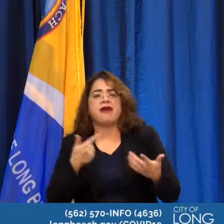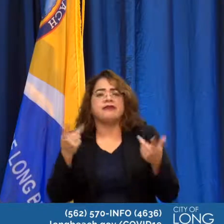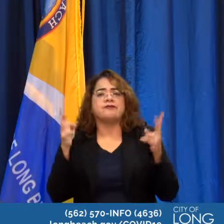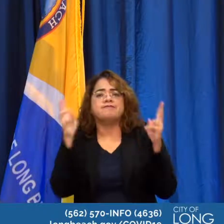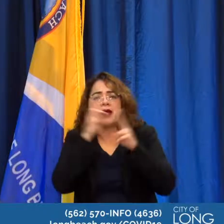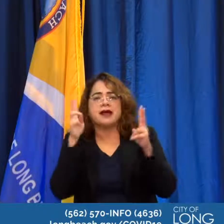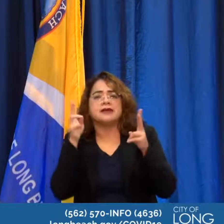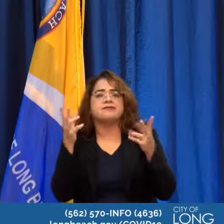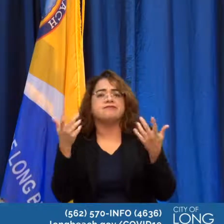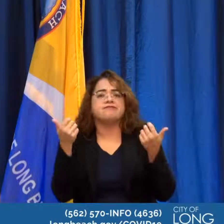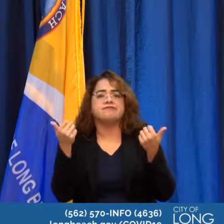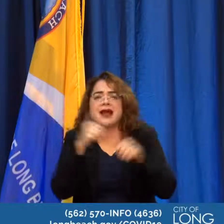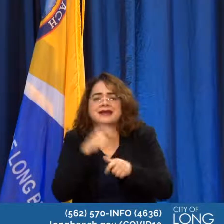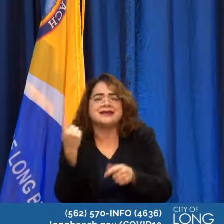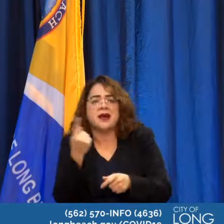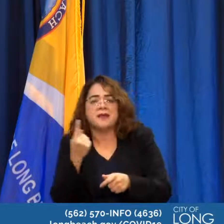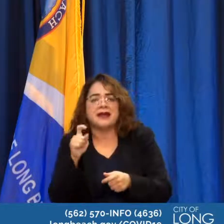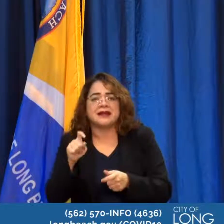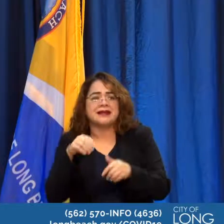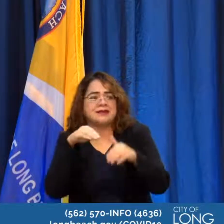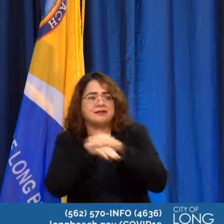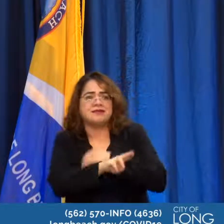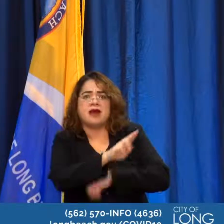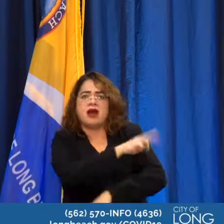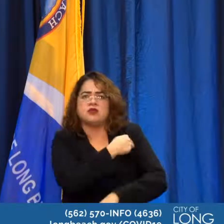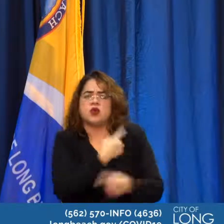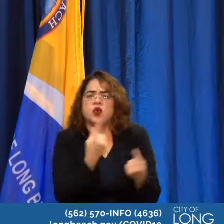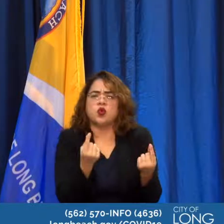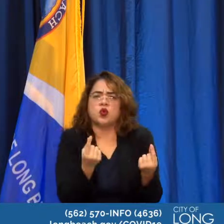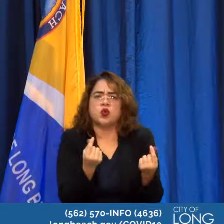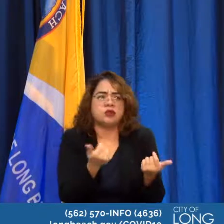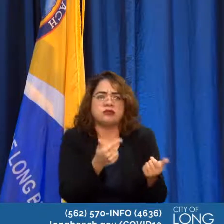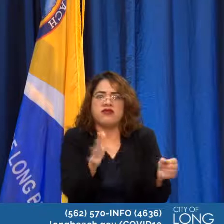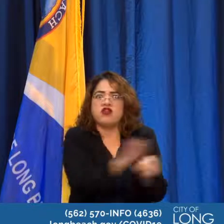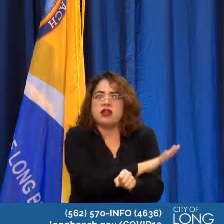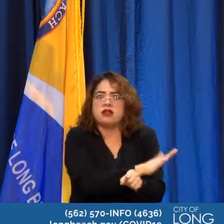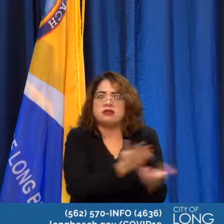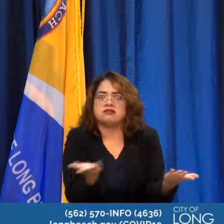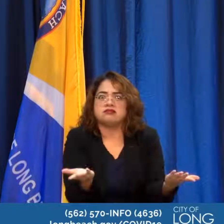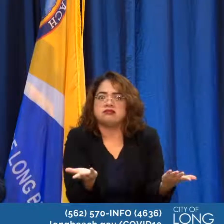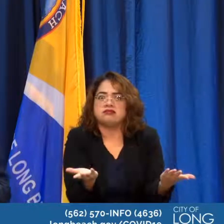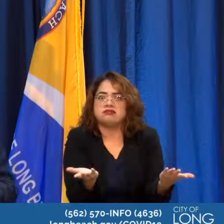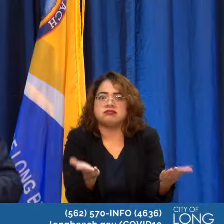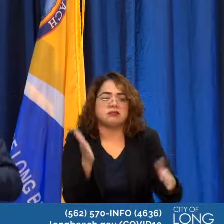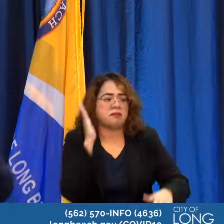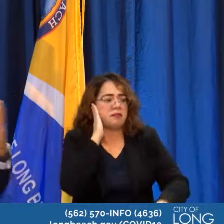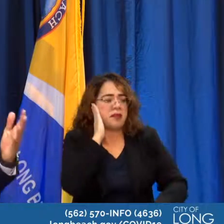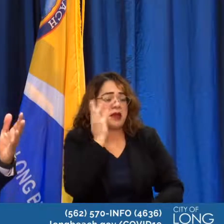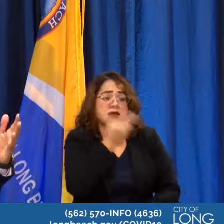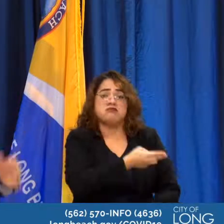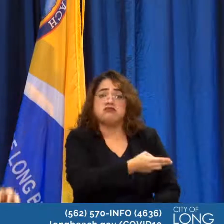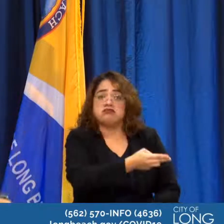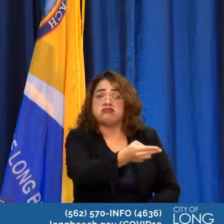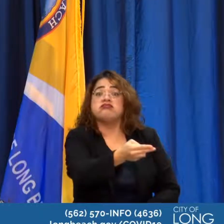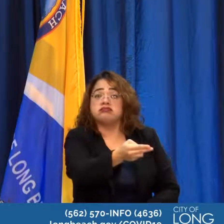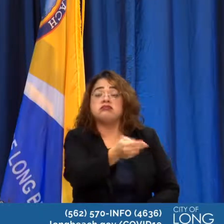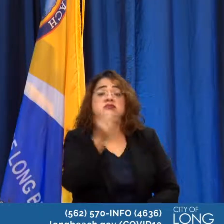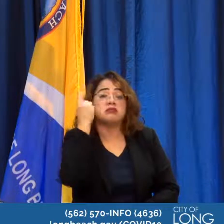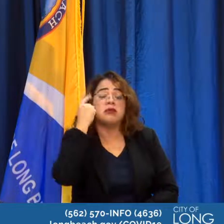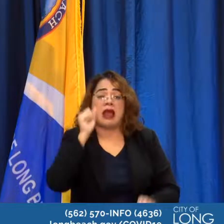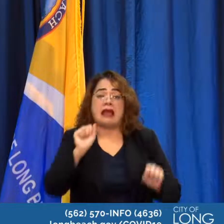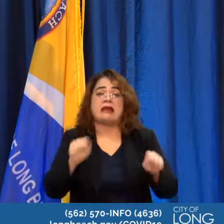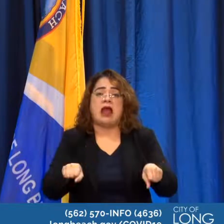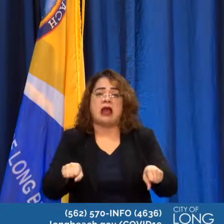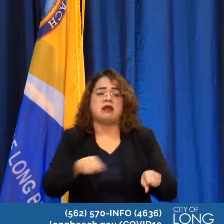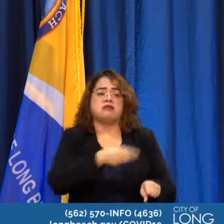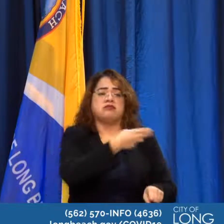care. We also know this is not just an issue about hospital bed capacity, because we can have endless amounts of beds.